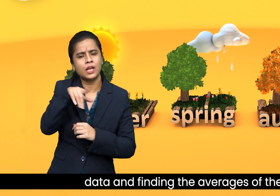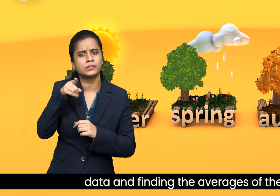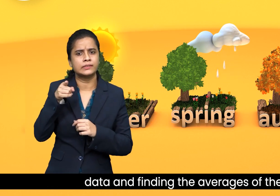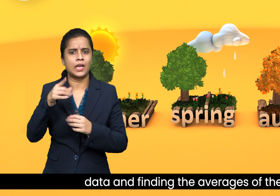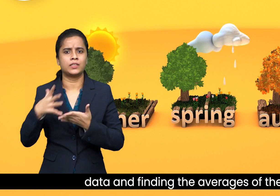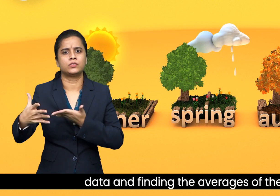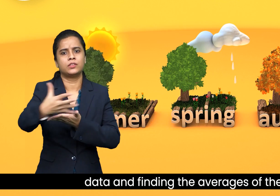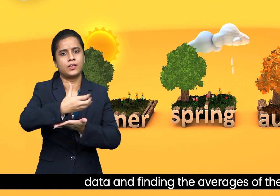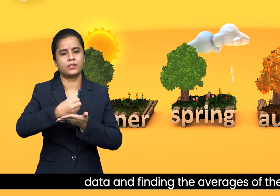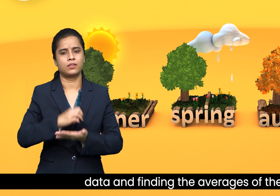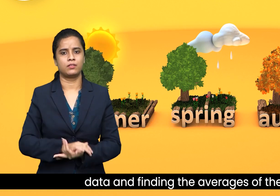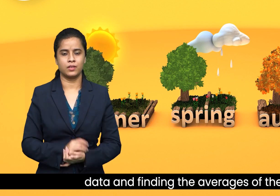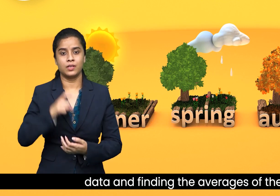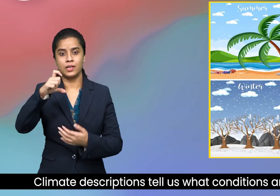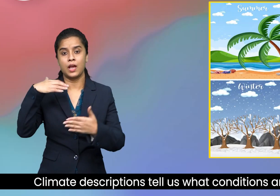data.